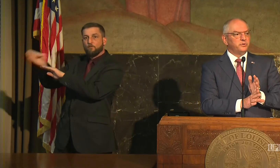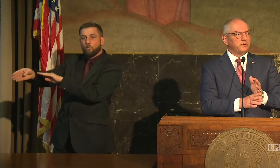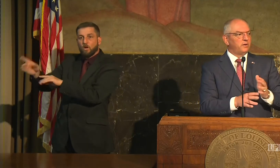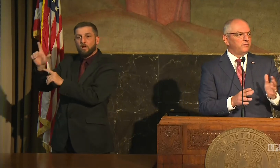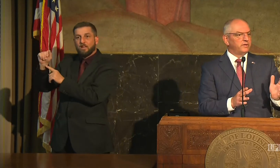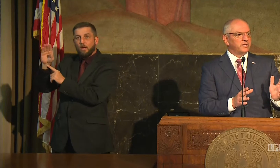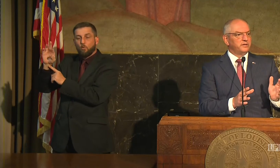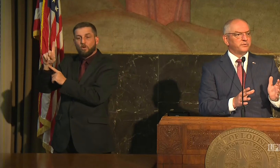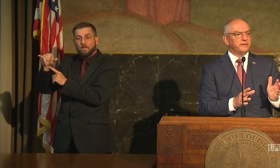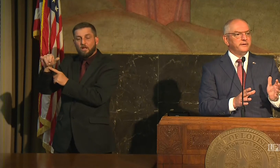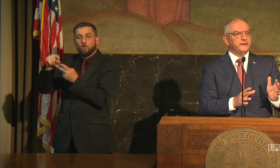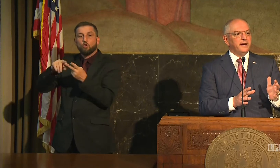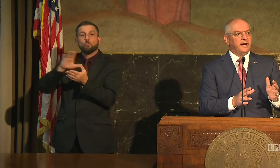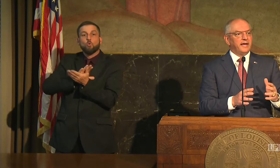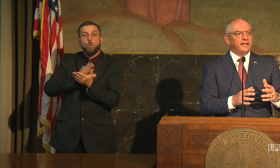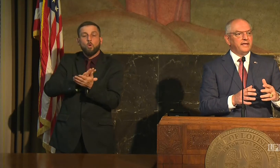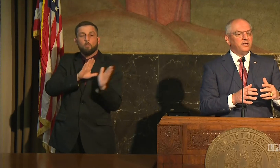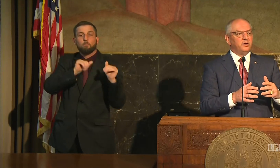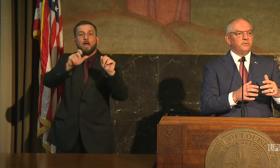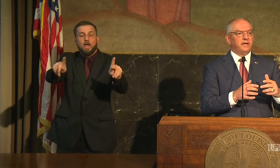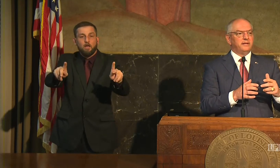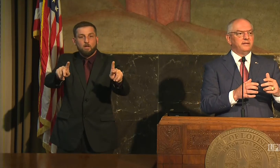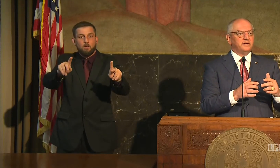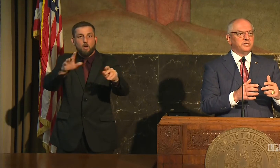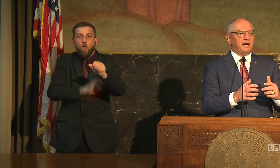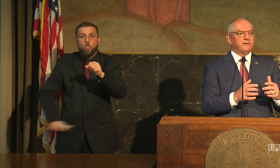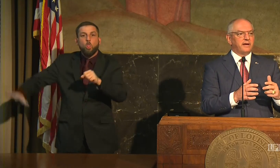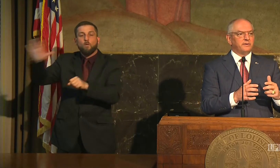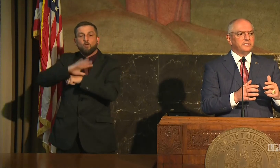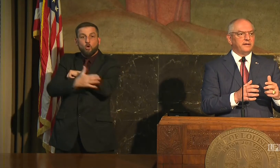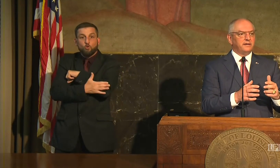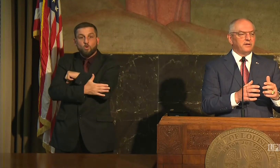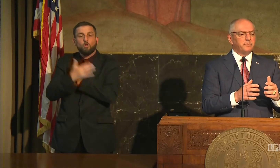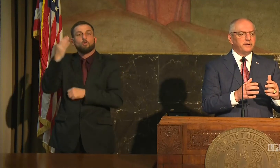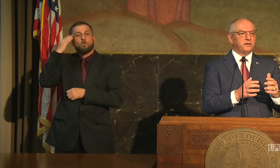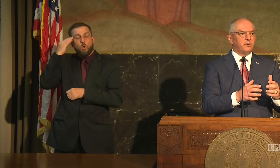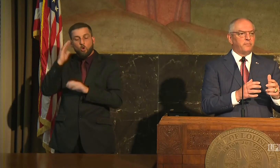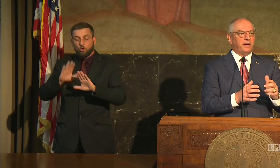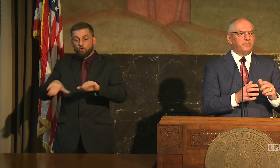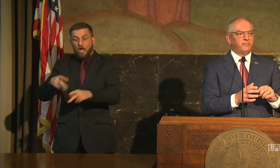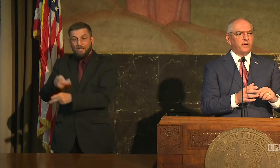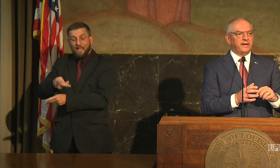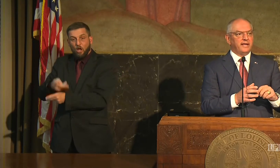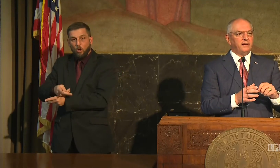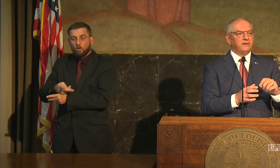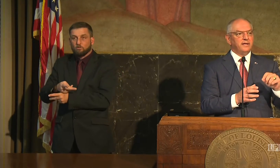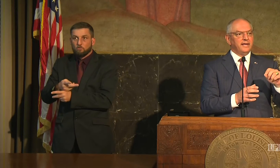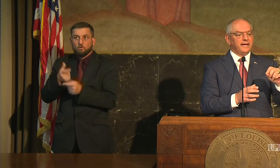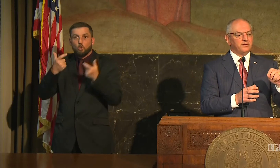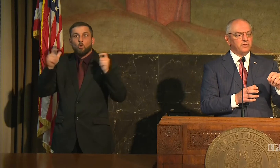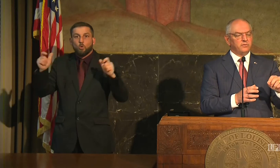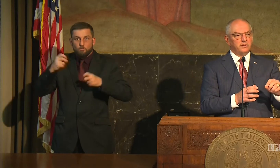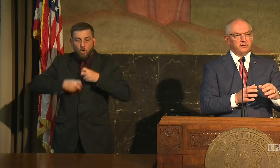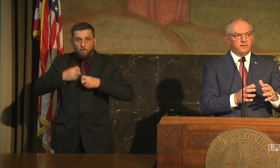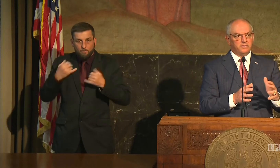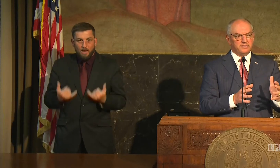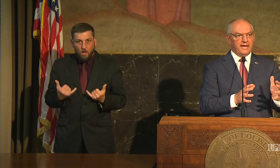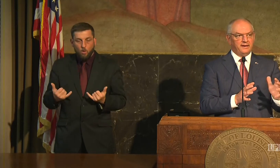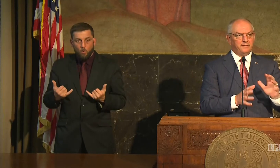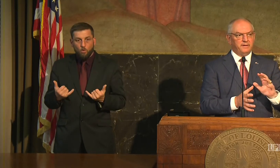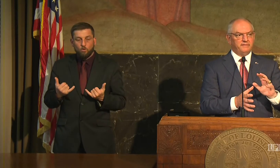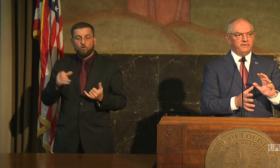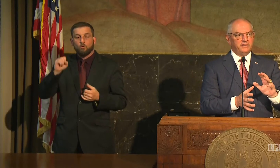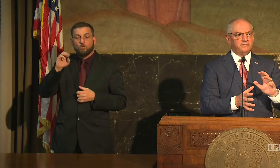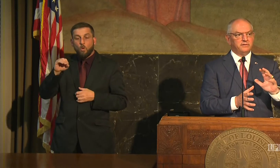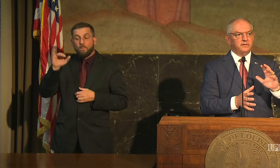has resumed all over the country. And they know that child care is a particular problem right now, and so the